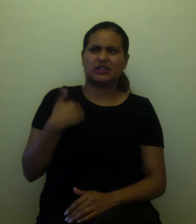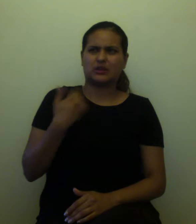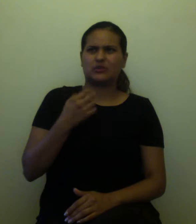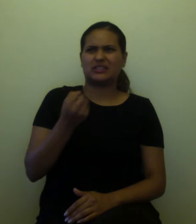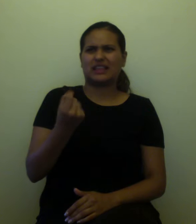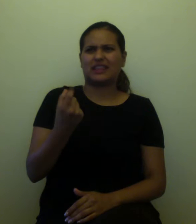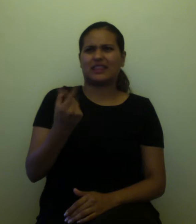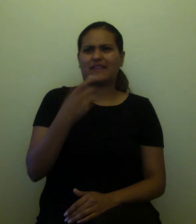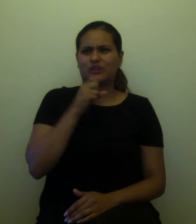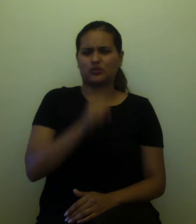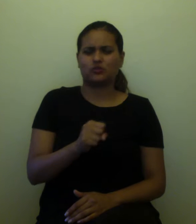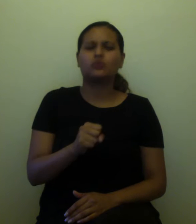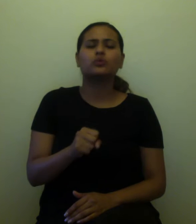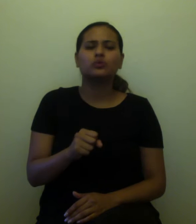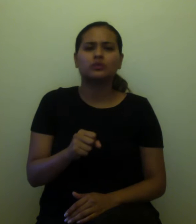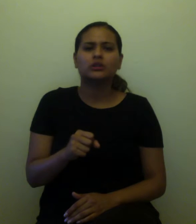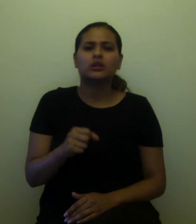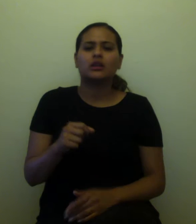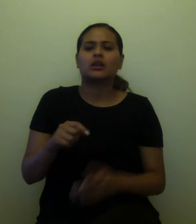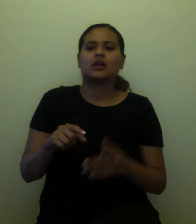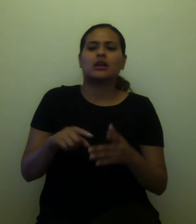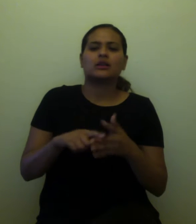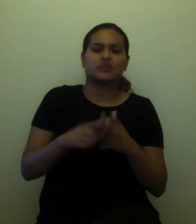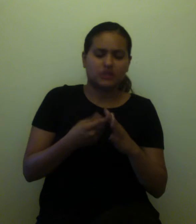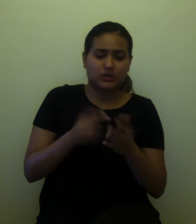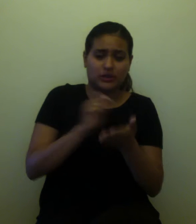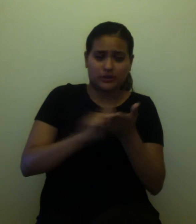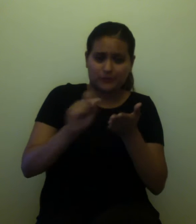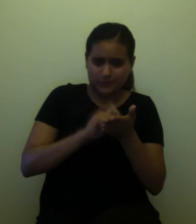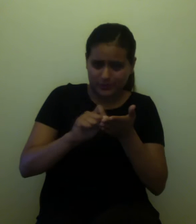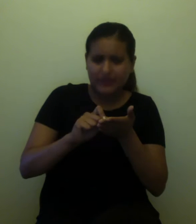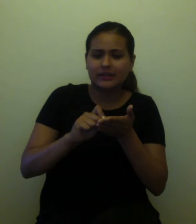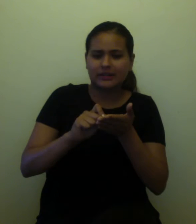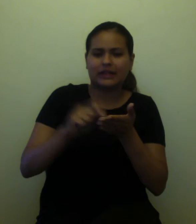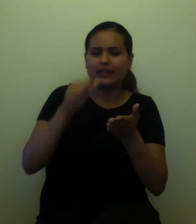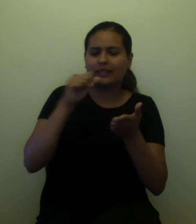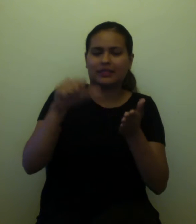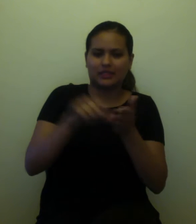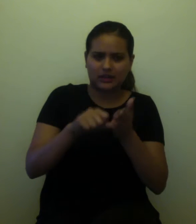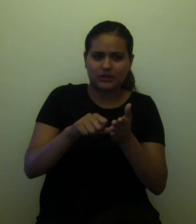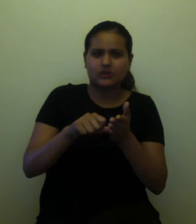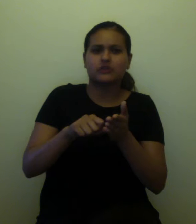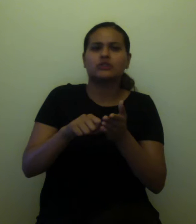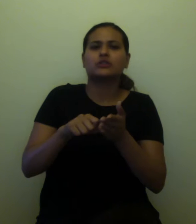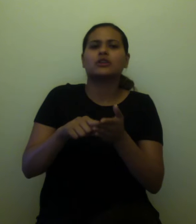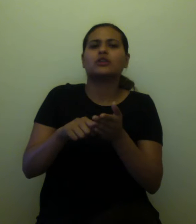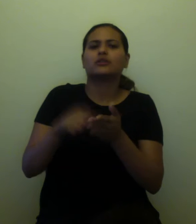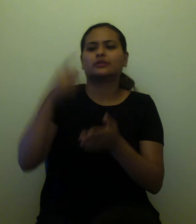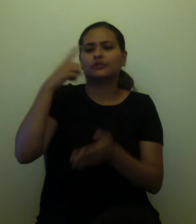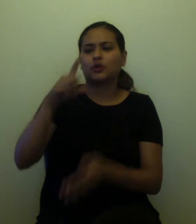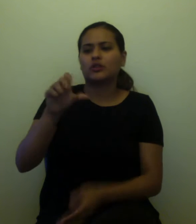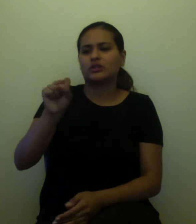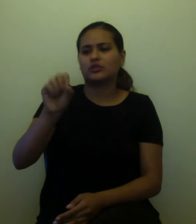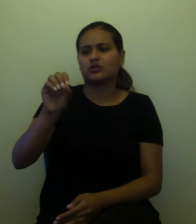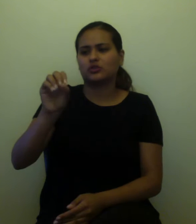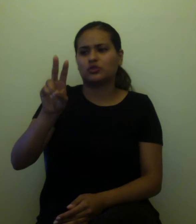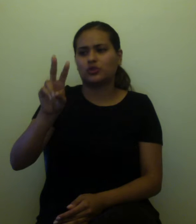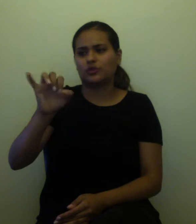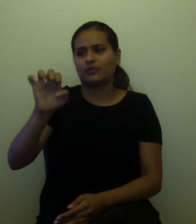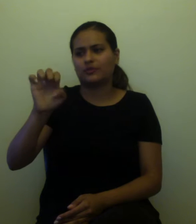in the Soviet Union asking about hypnopedia. This is sleep learning, where you get a tape recorder, you put it beside your bed, and